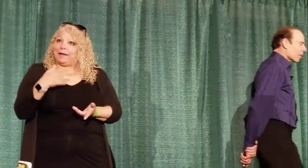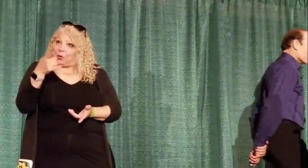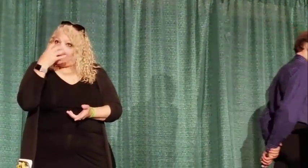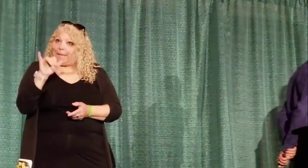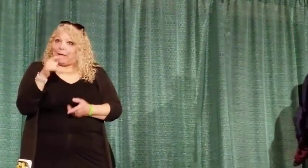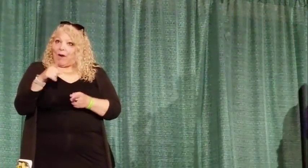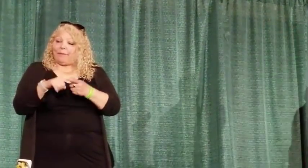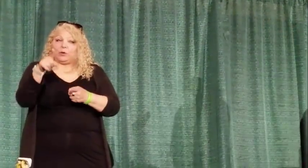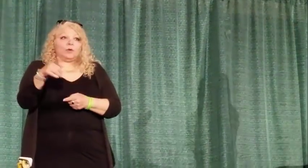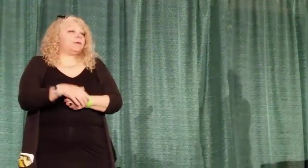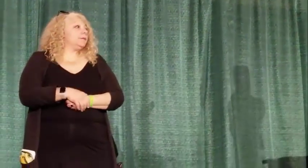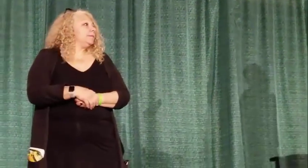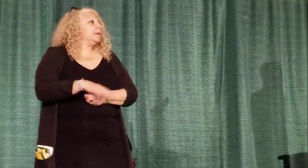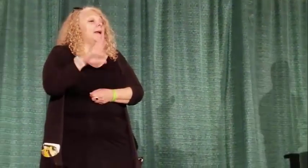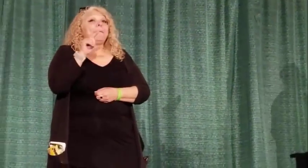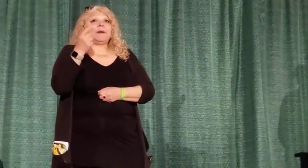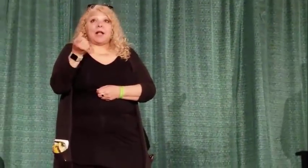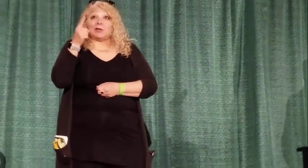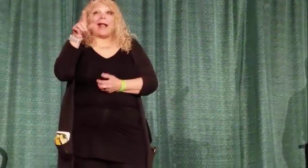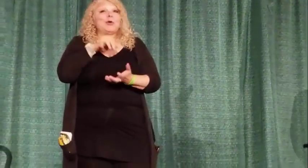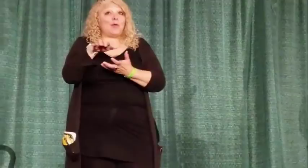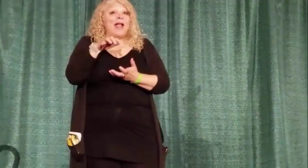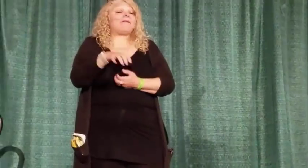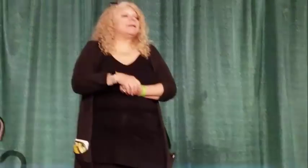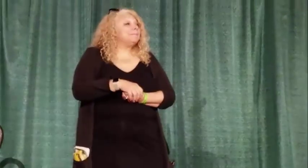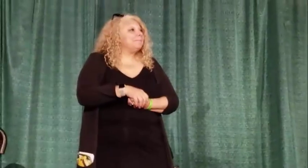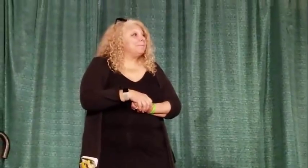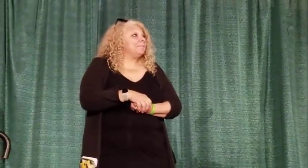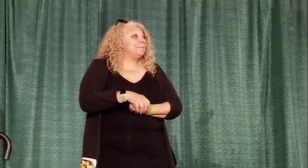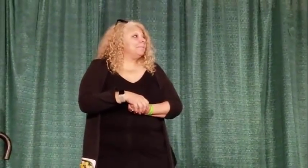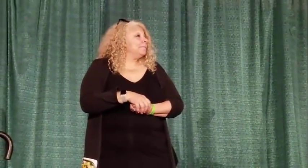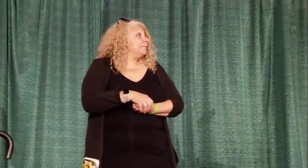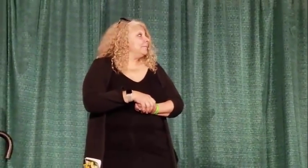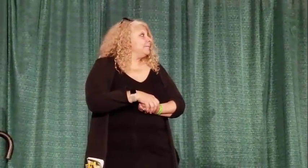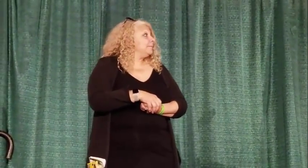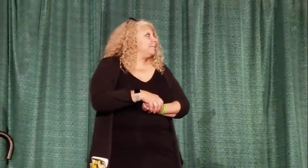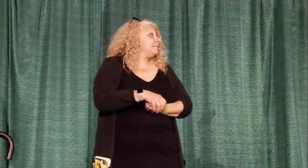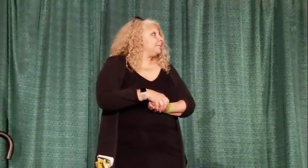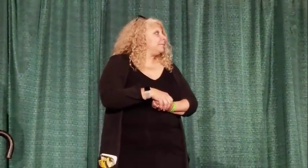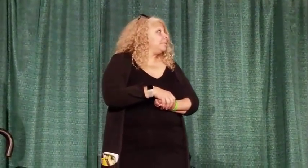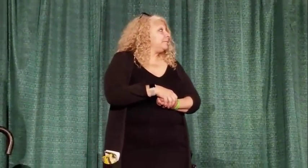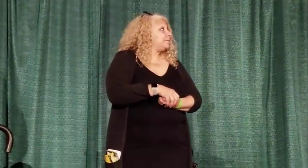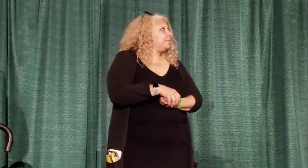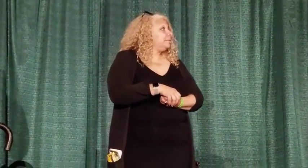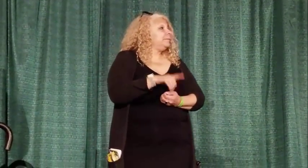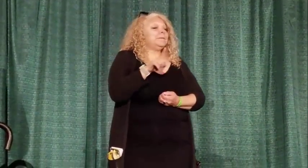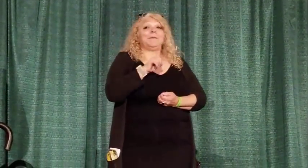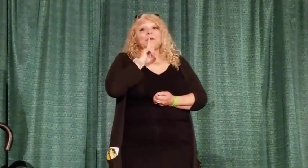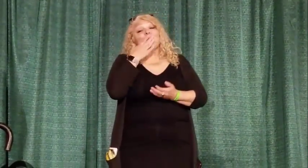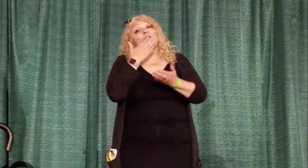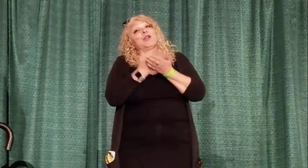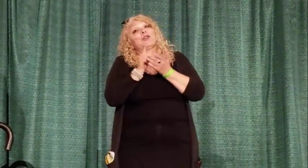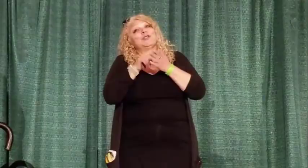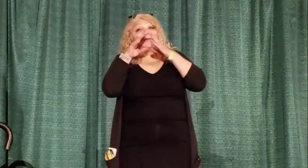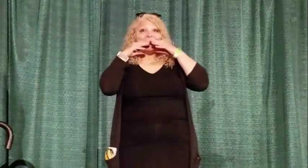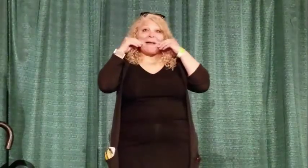you? But let me say one thing, just while you're laughing at me, is that it's good to smile and laugh. It makes